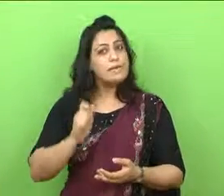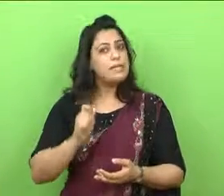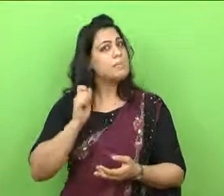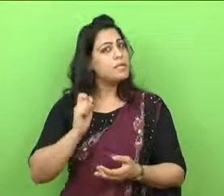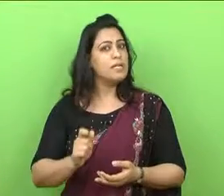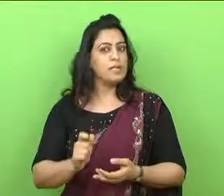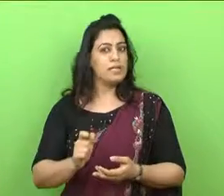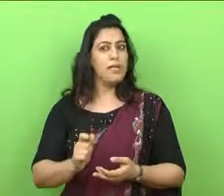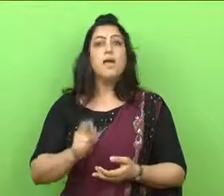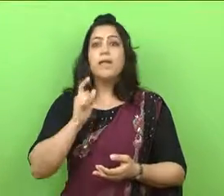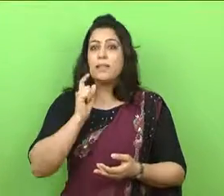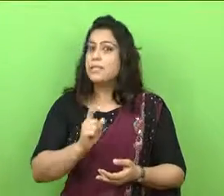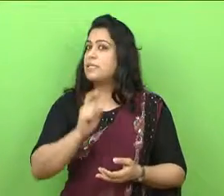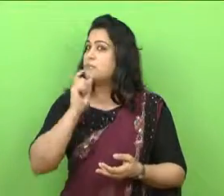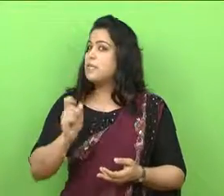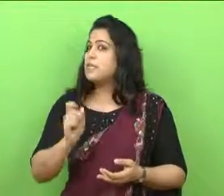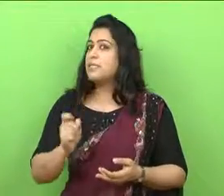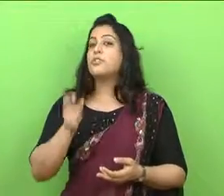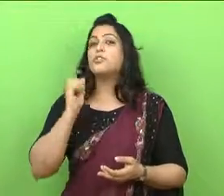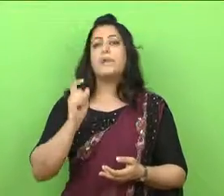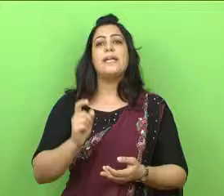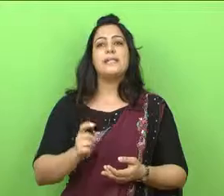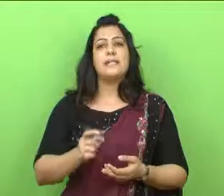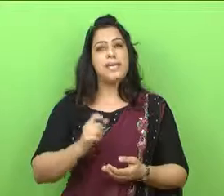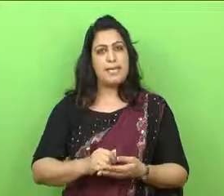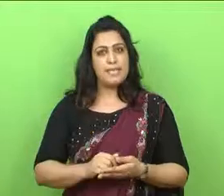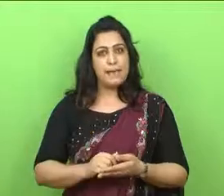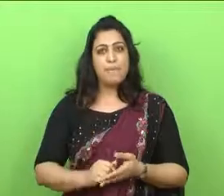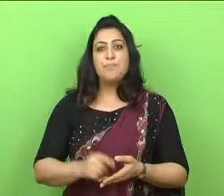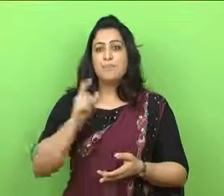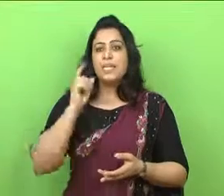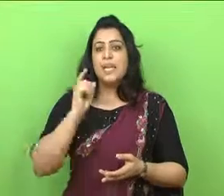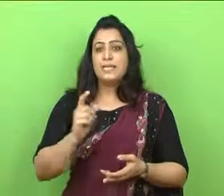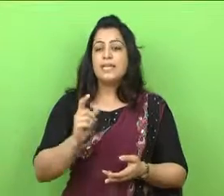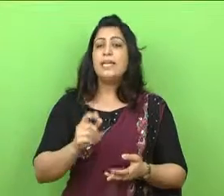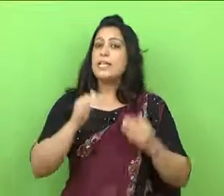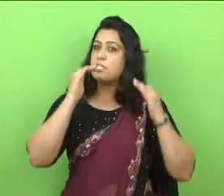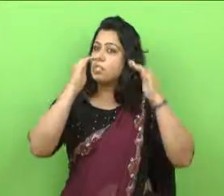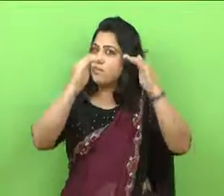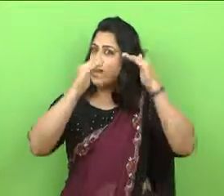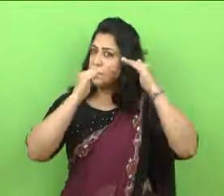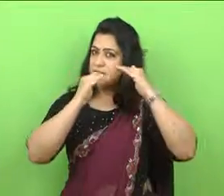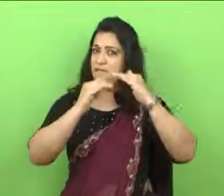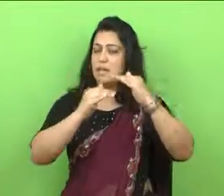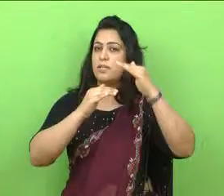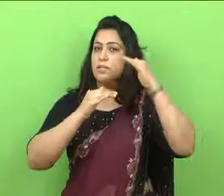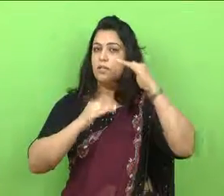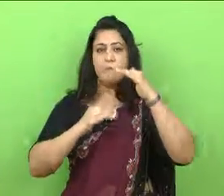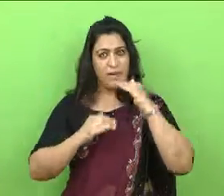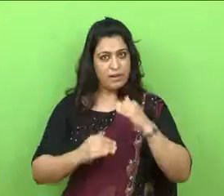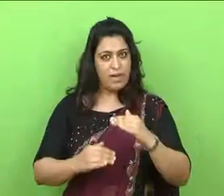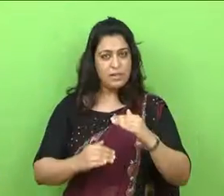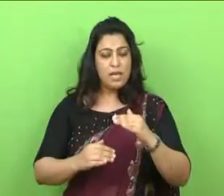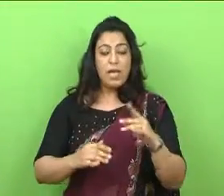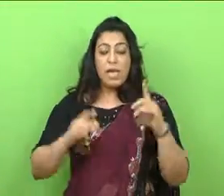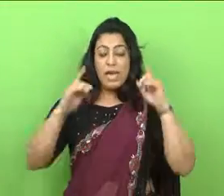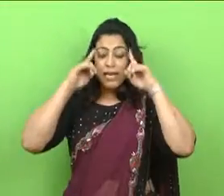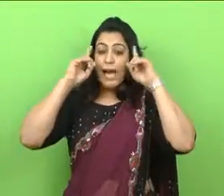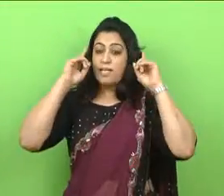30 minutes to write this essay. The essay needs to be divided into paragraphs. It has to